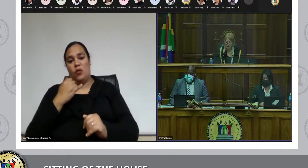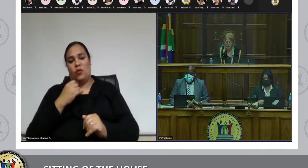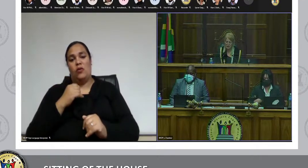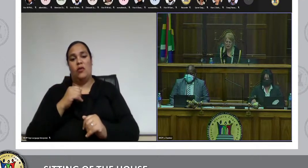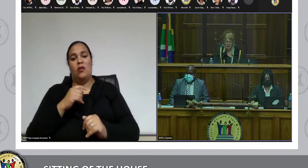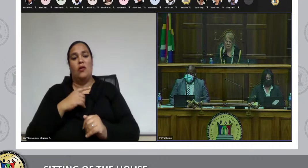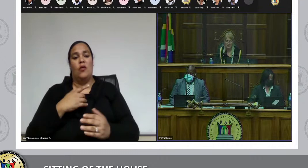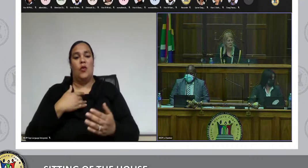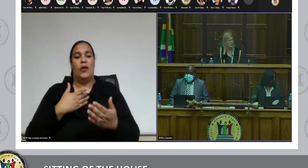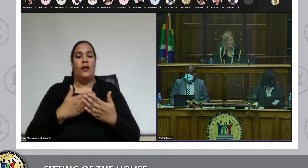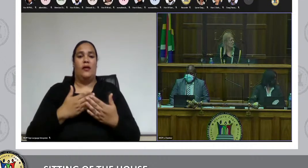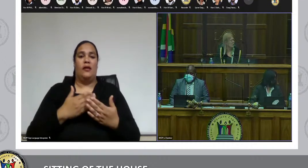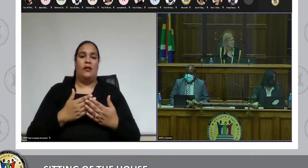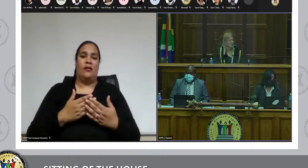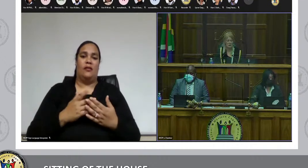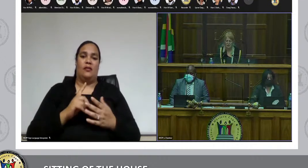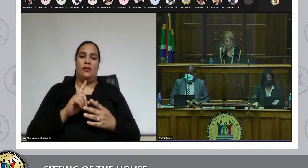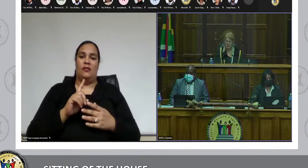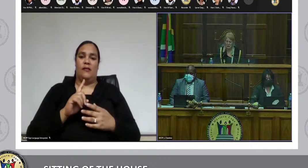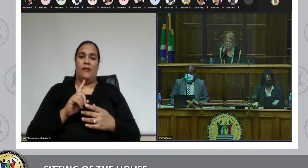we could